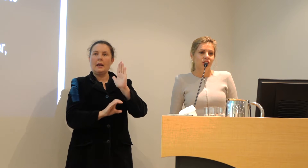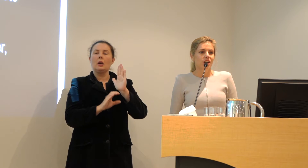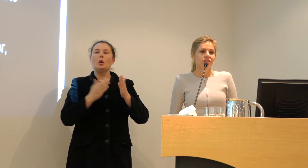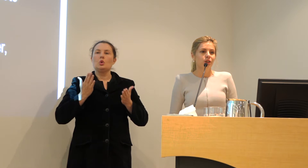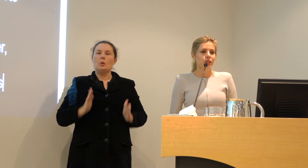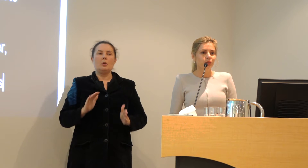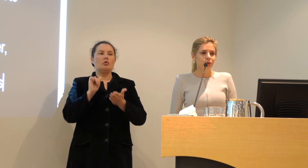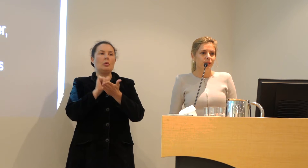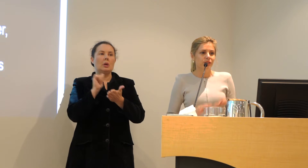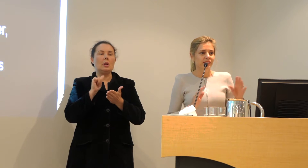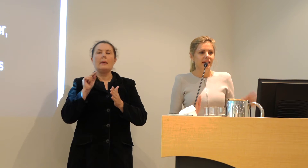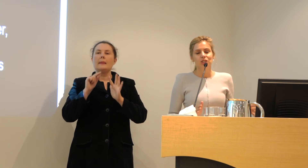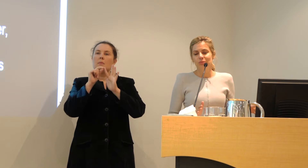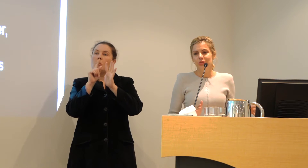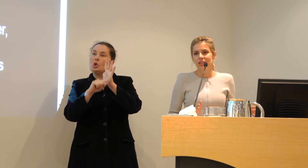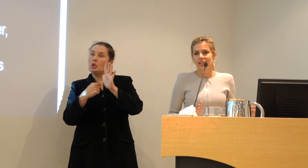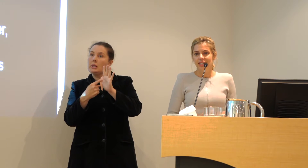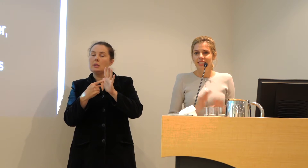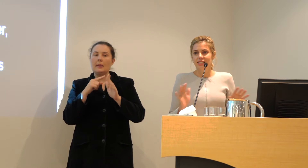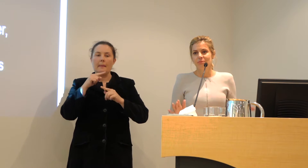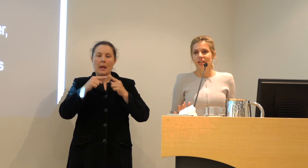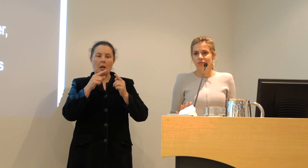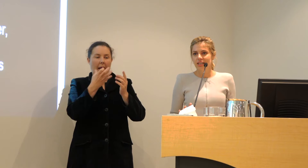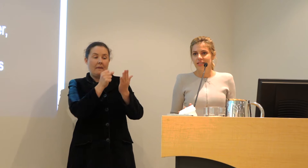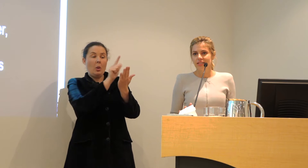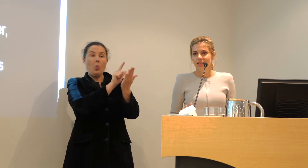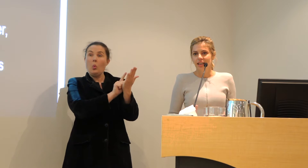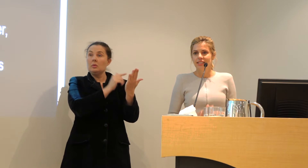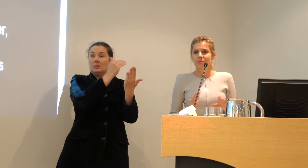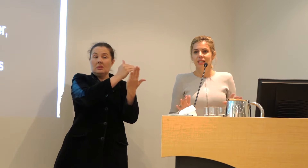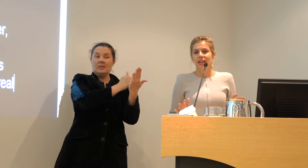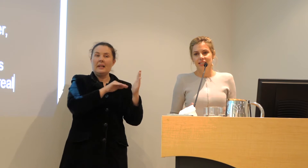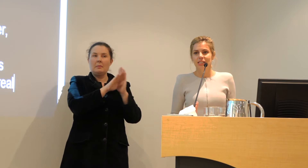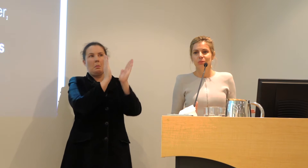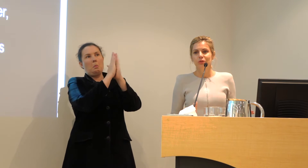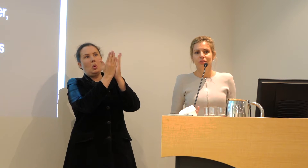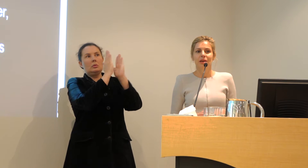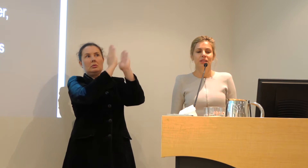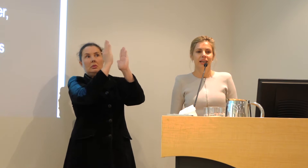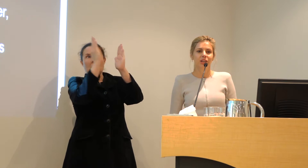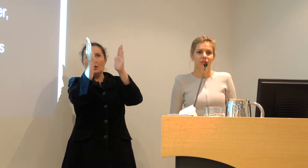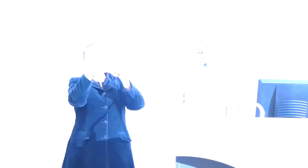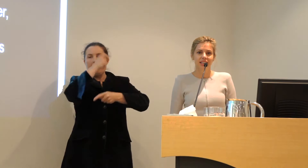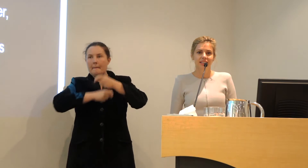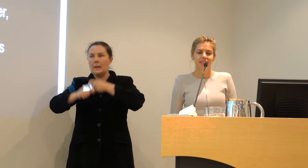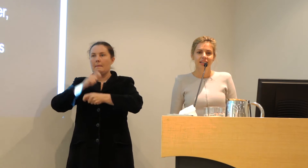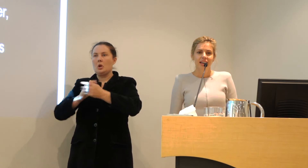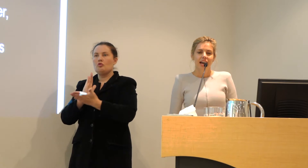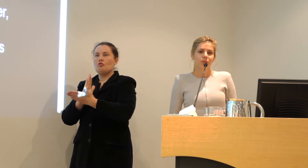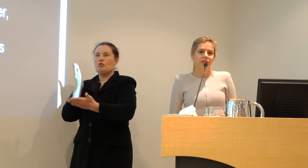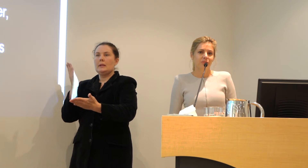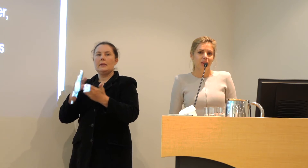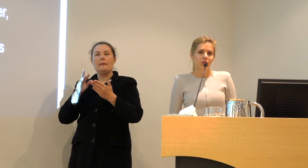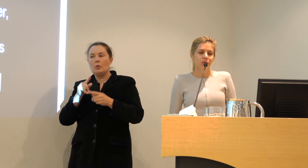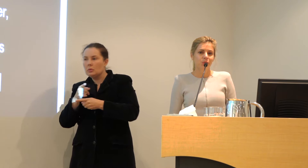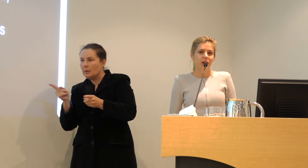about turning those laws on the statute book into something real and something accessible for people in our community.